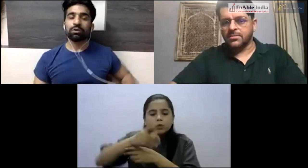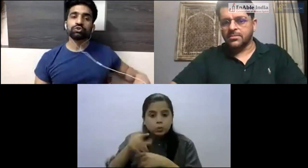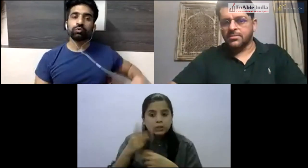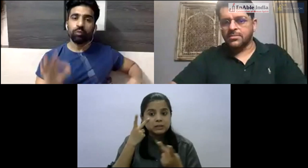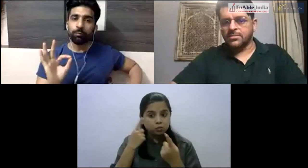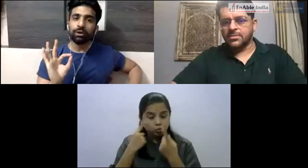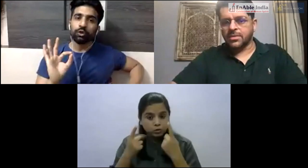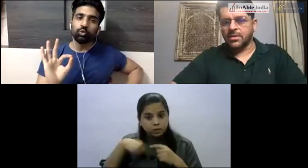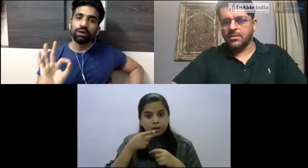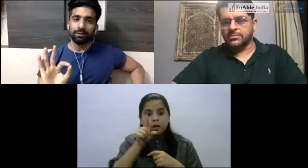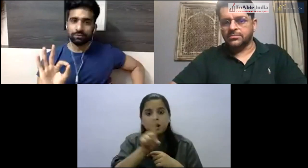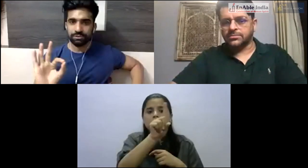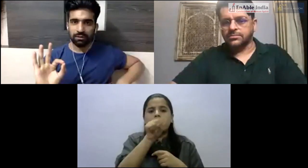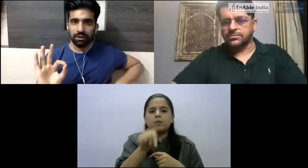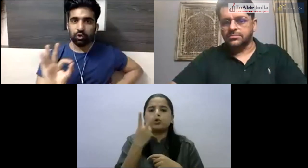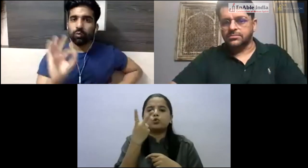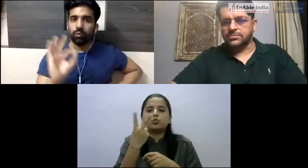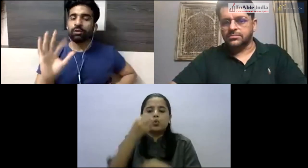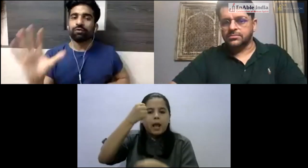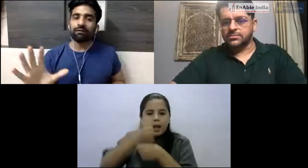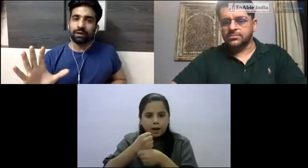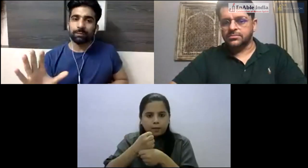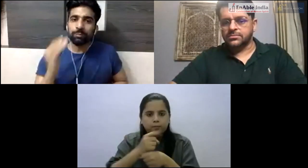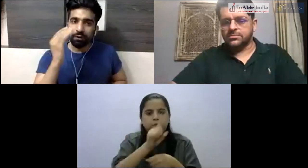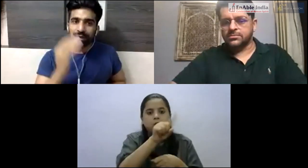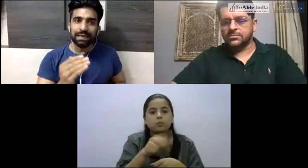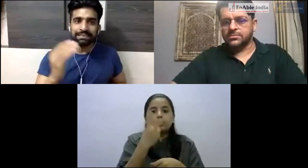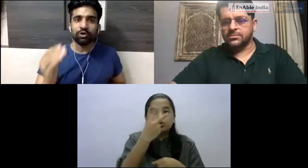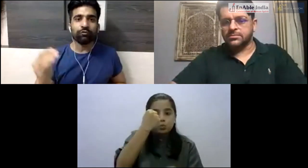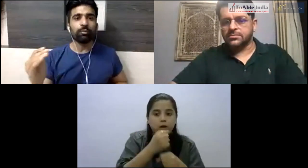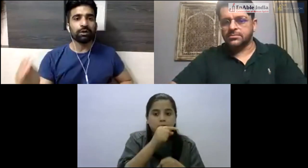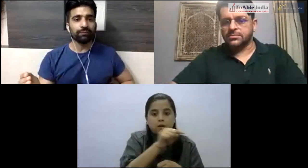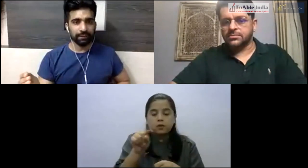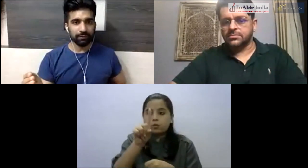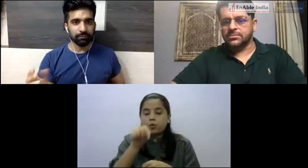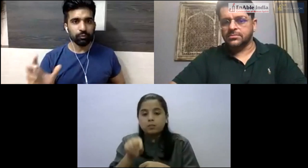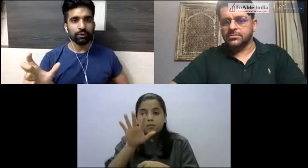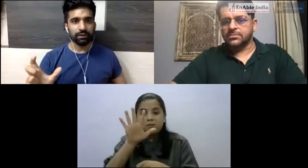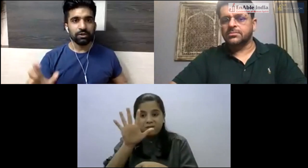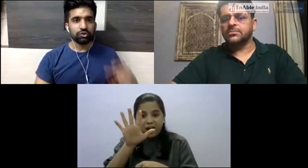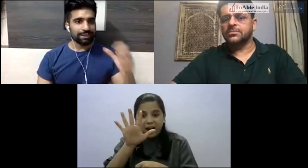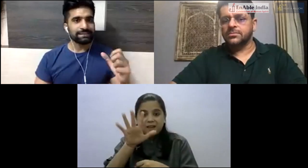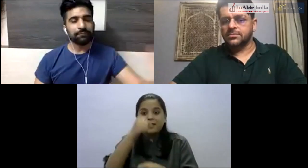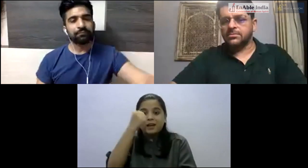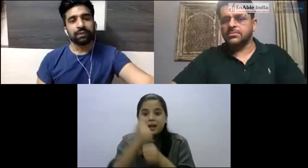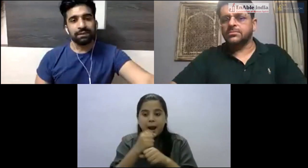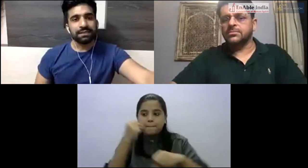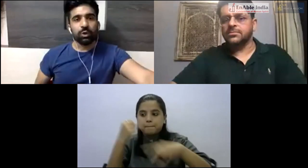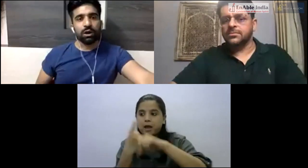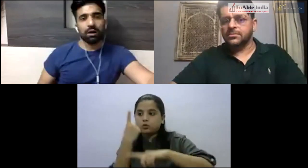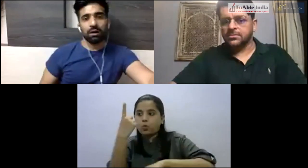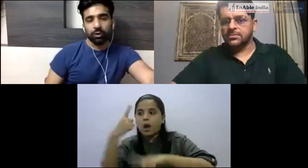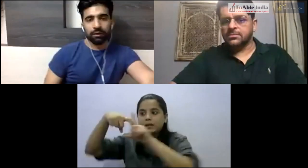have to consume 1.2 grams to 1.5 grams per kg of your body weight protein. So let's say